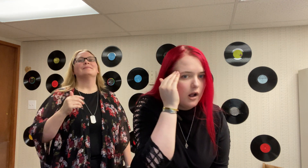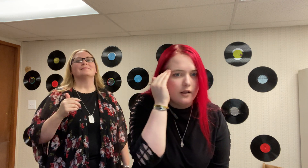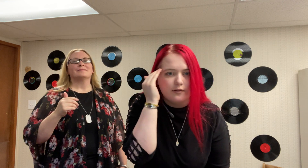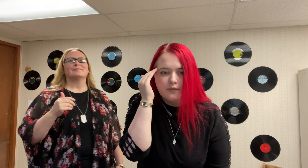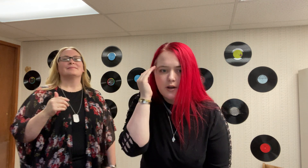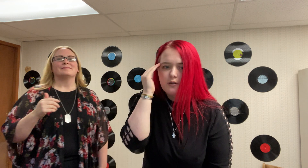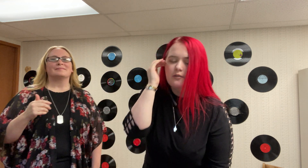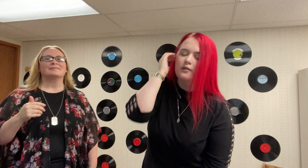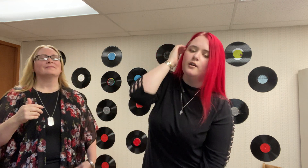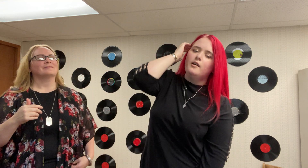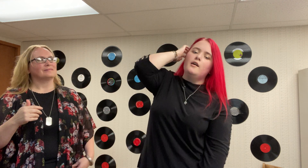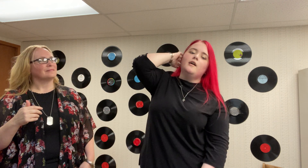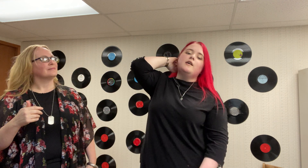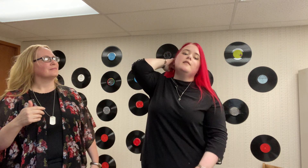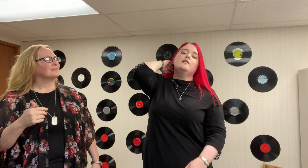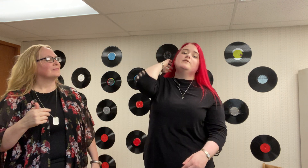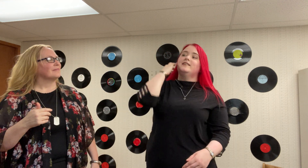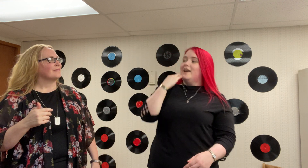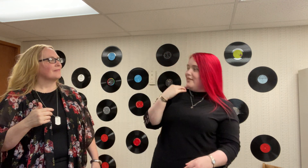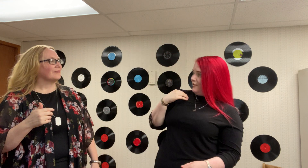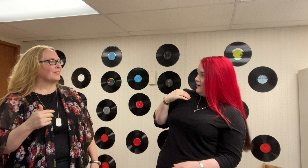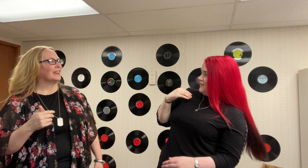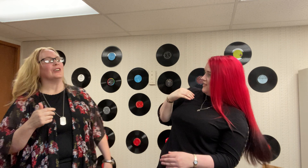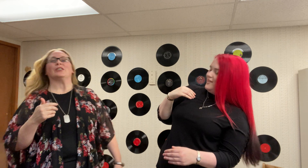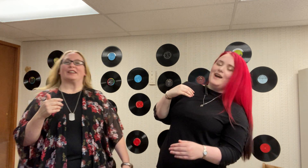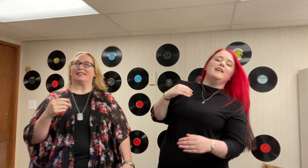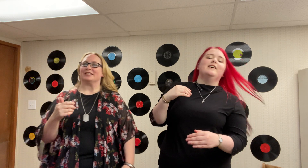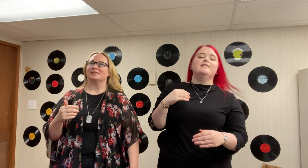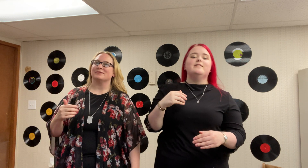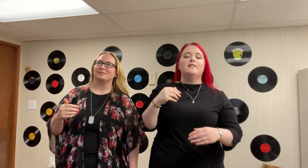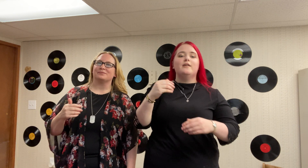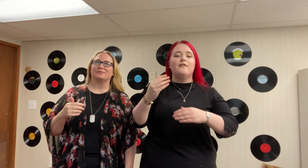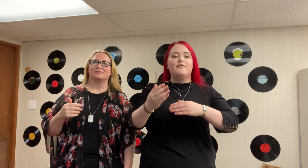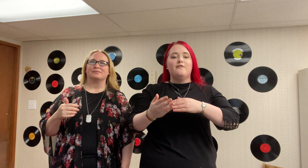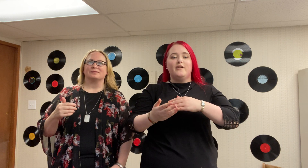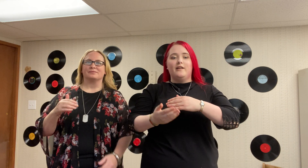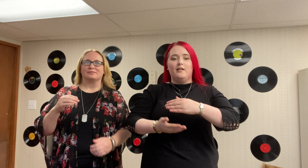of your fingers. So together, that is fill,